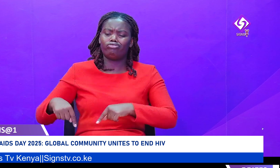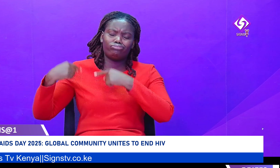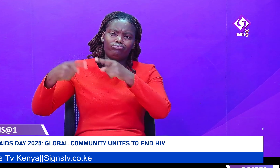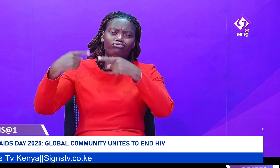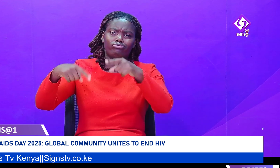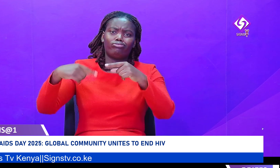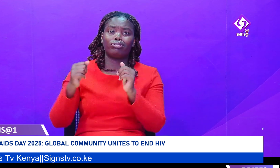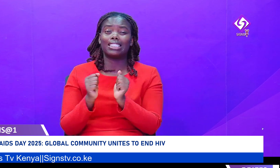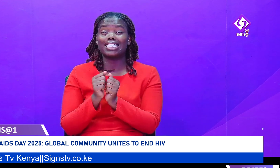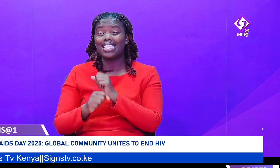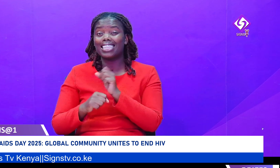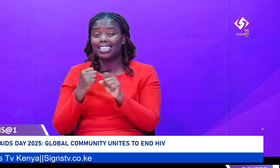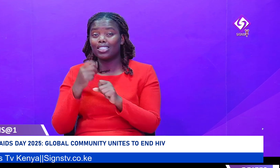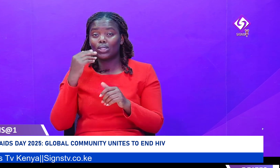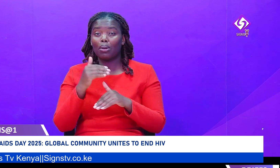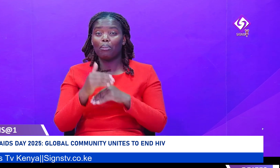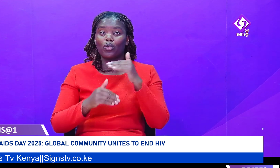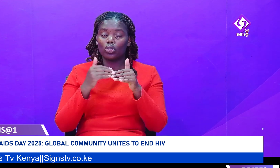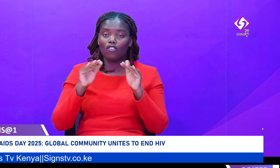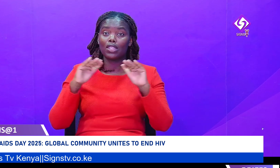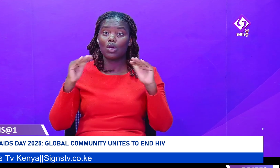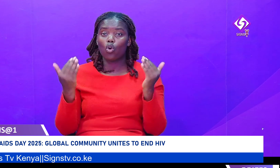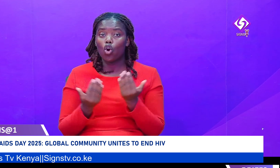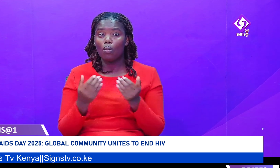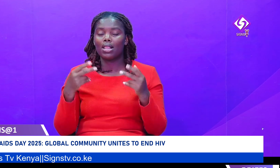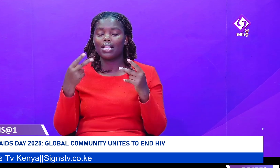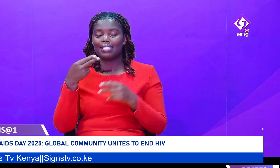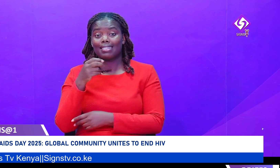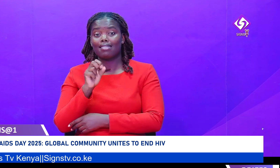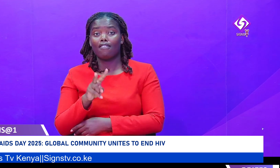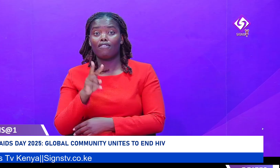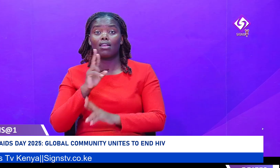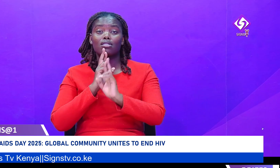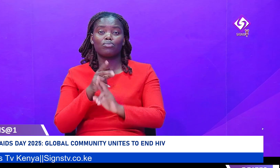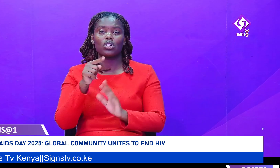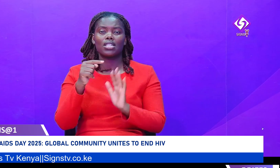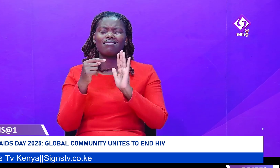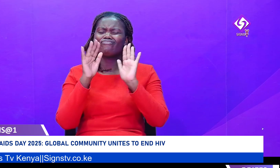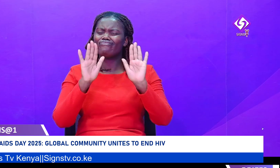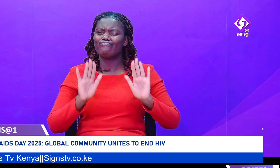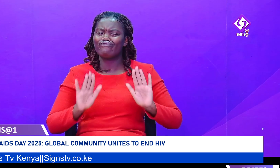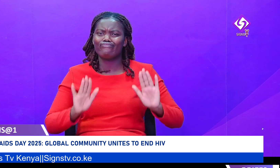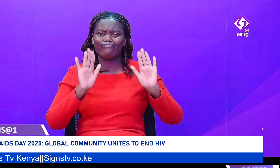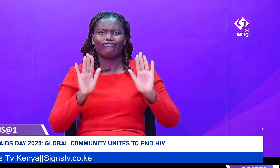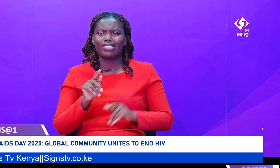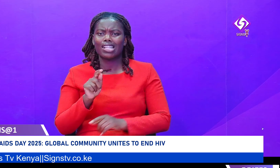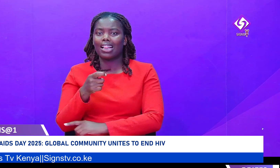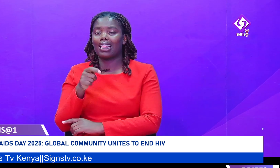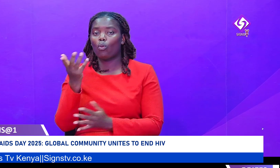Despite decades of progress, the global HIV response is at critical juncture. Recent cuts